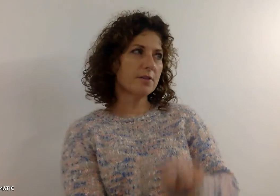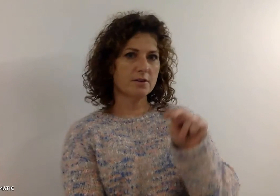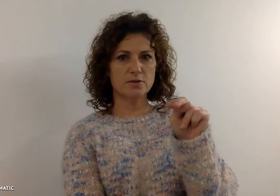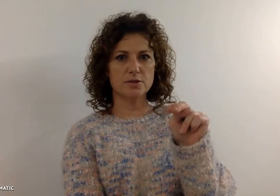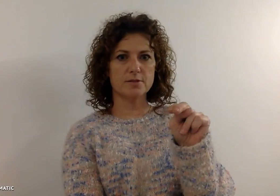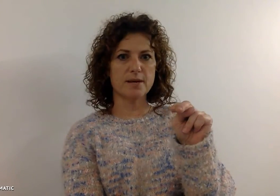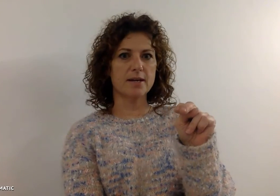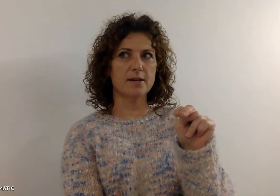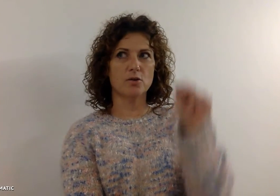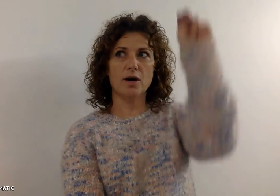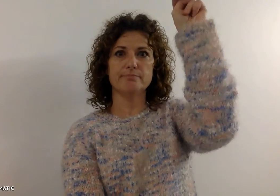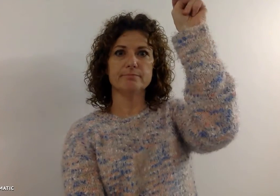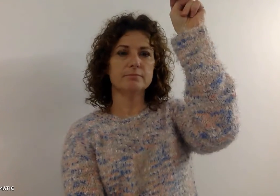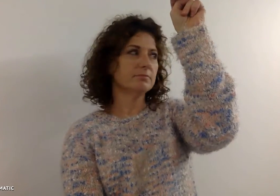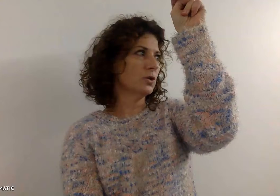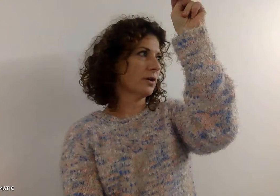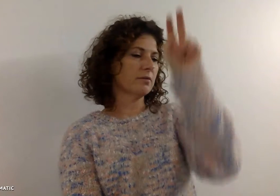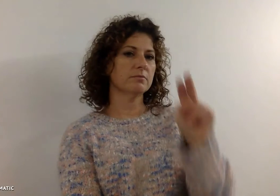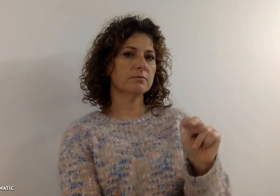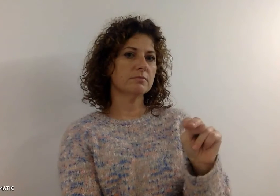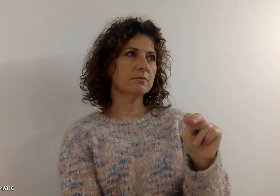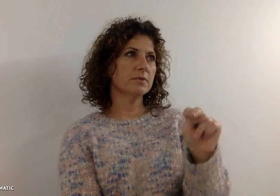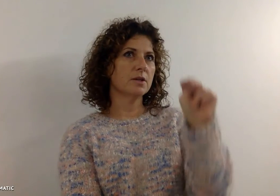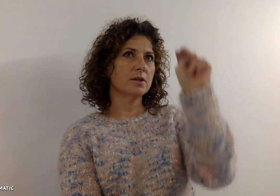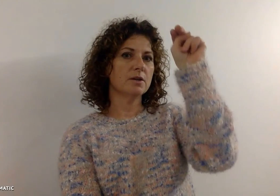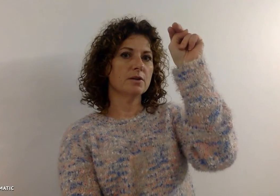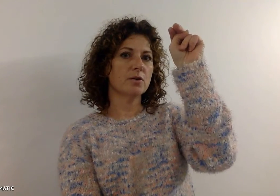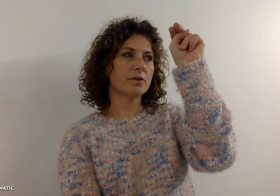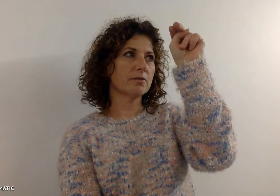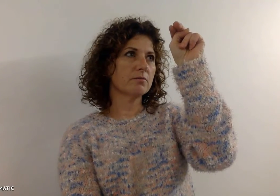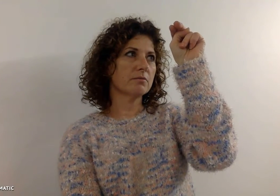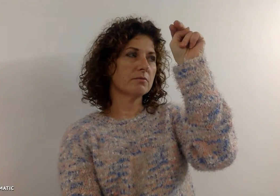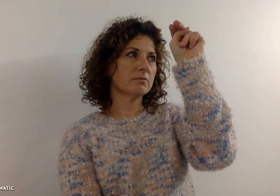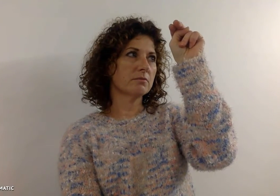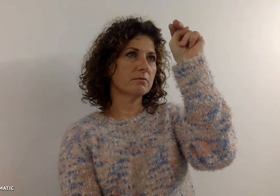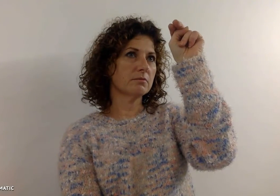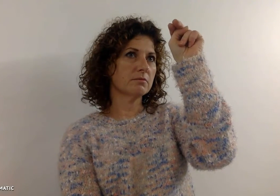you just make an N and you go up. North. North.